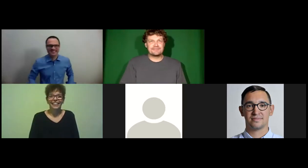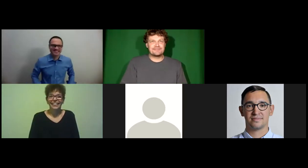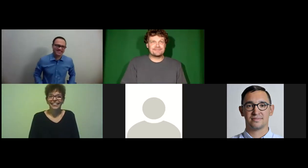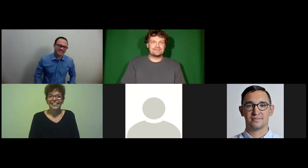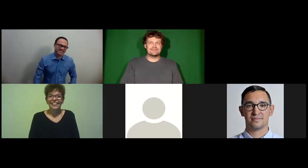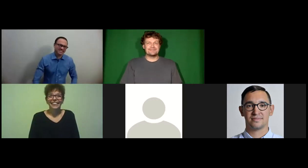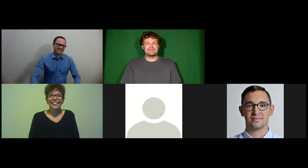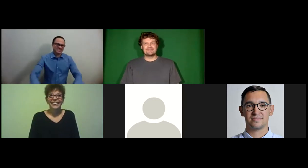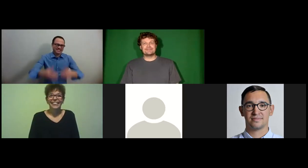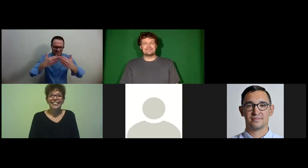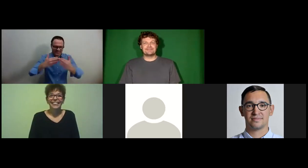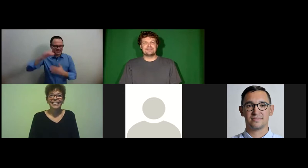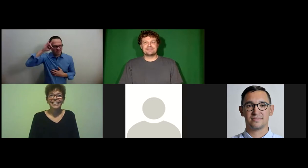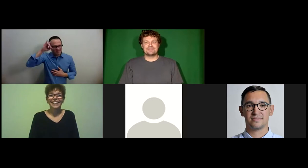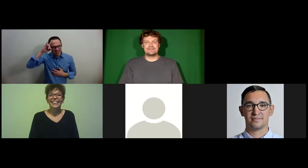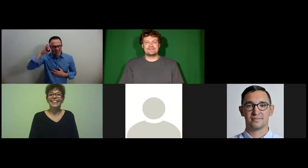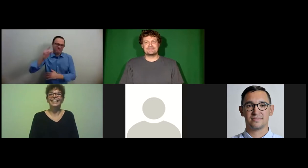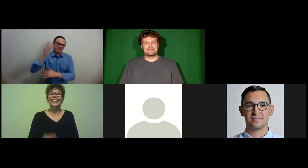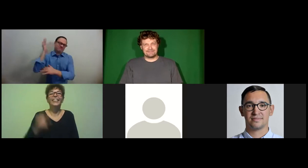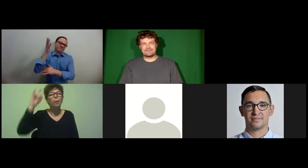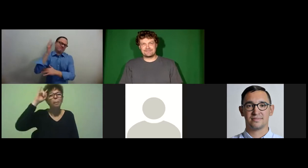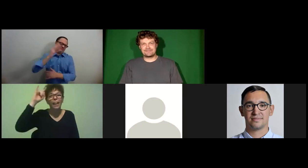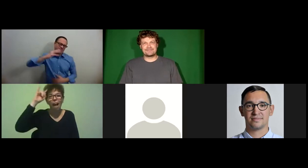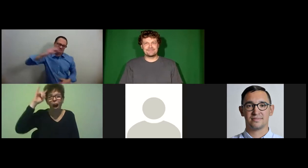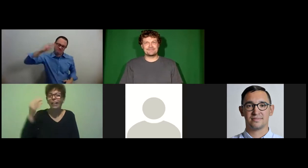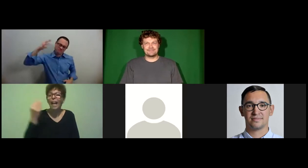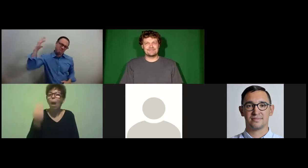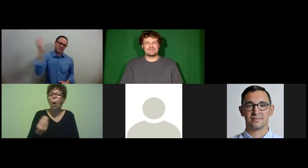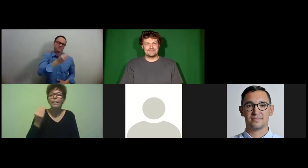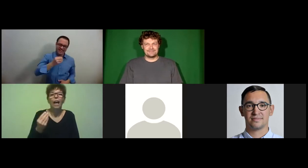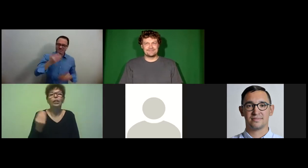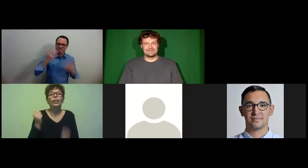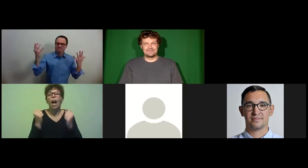listening. I give the floor back to Dami.